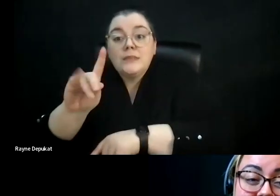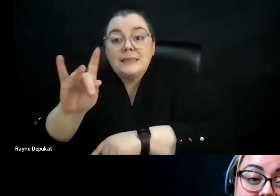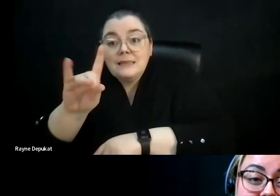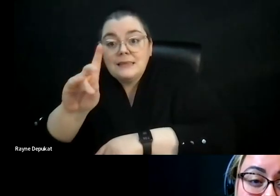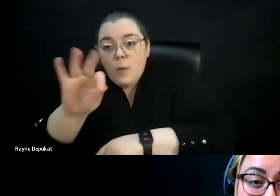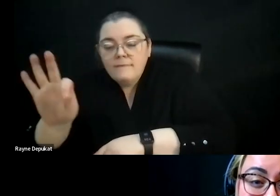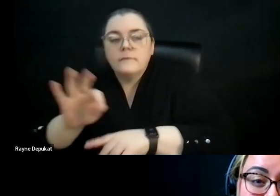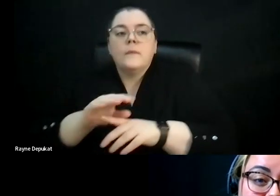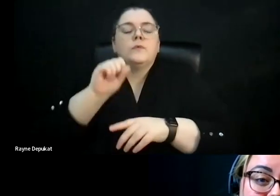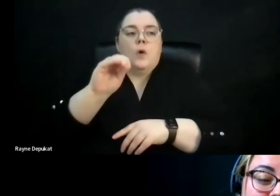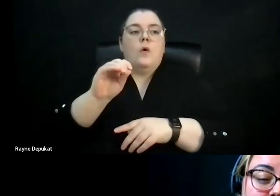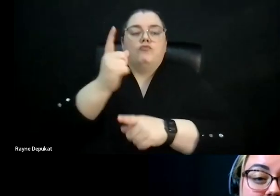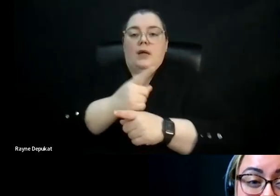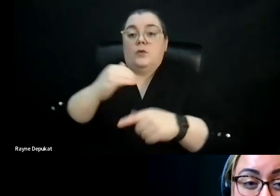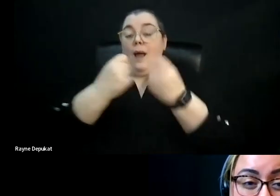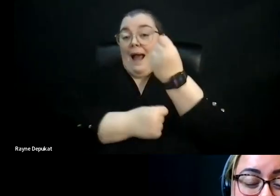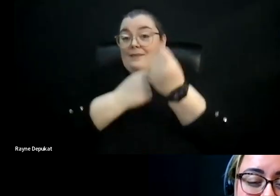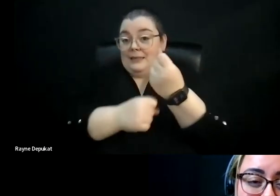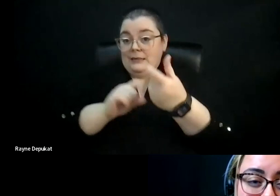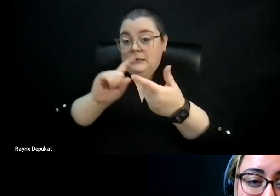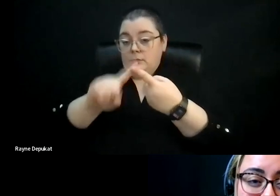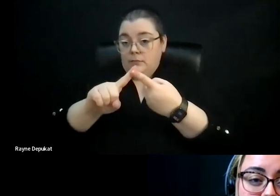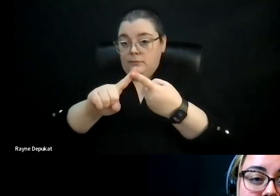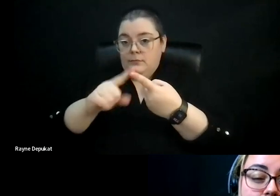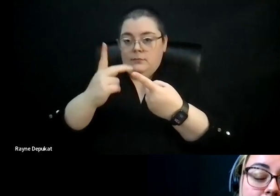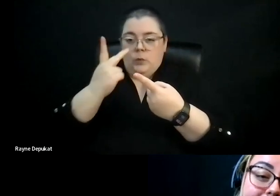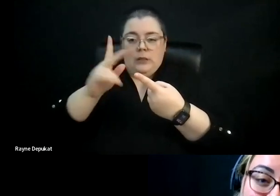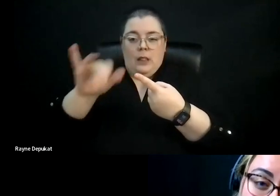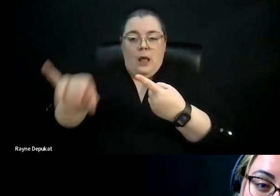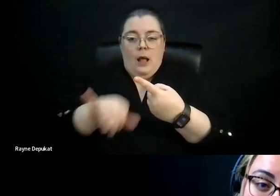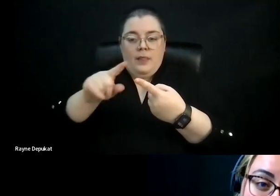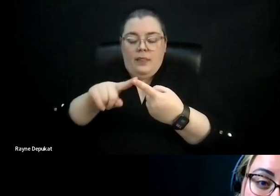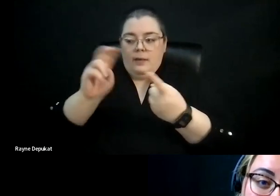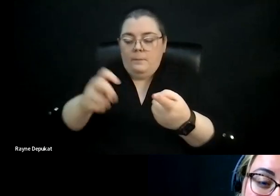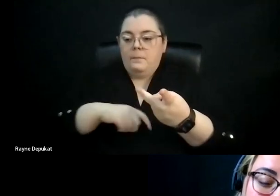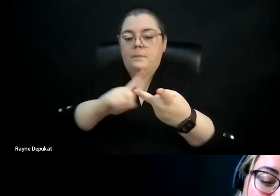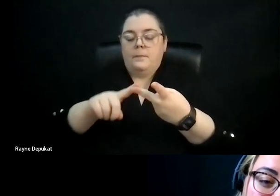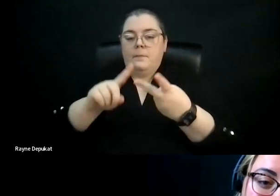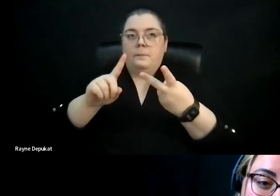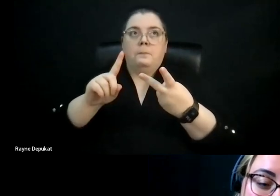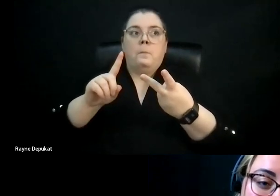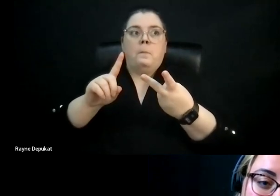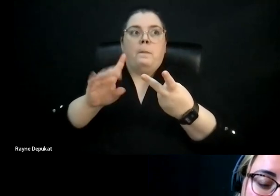of freelancers to go to DCYF is, tough. So we need advocacy there. We see that common theme there for